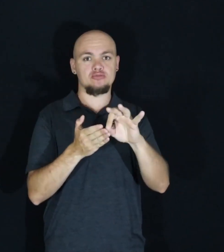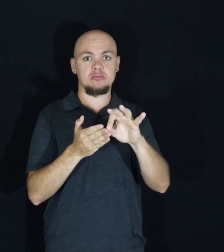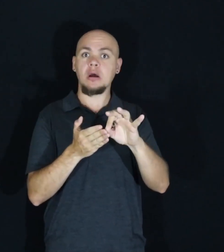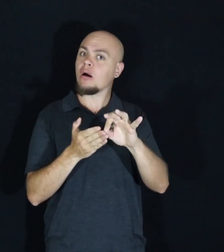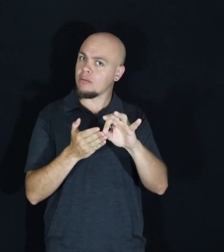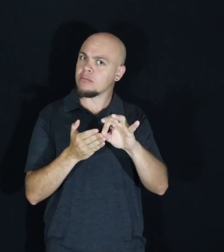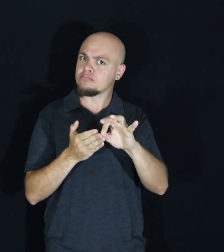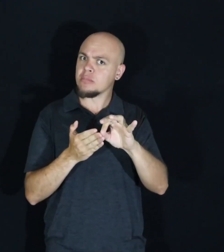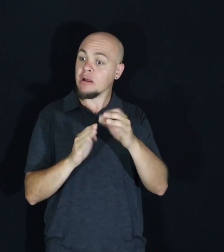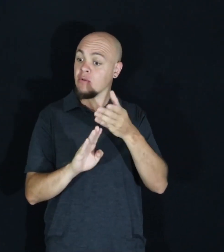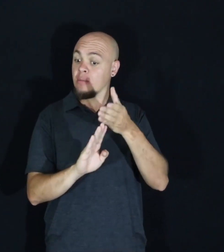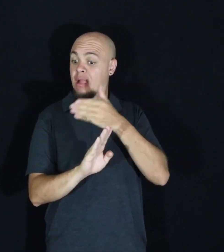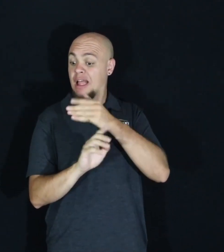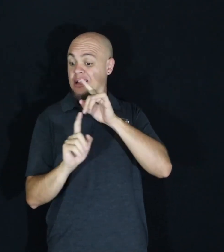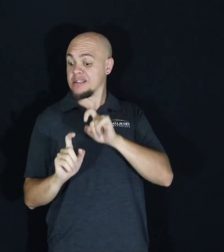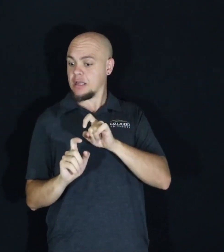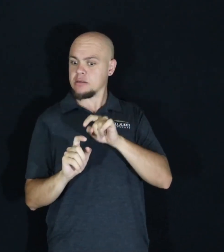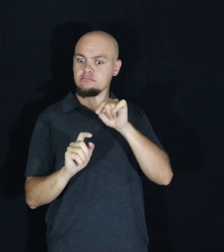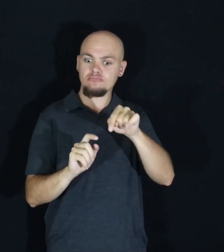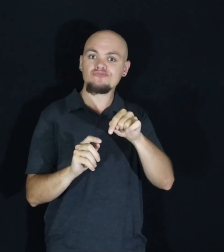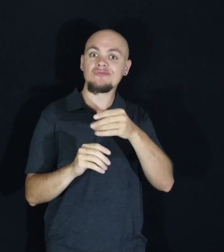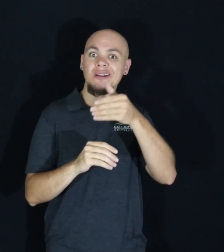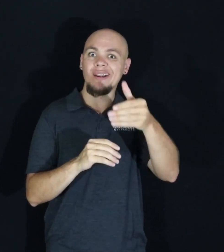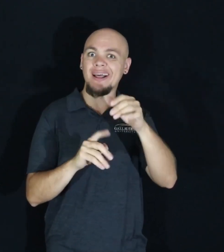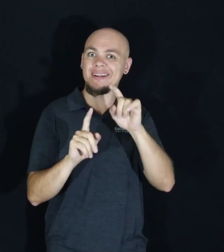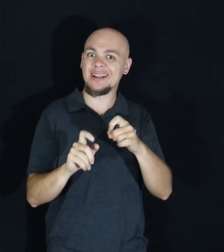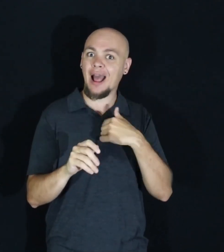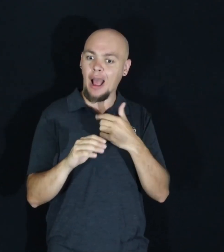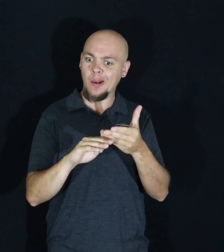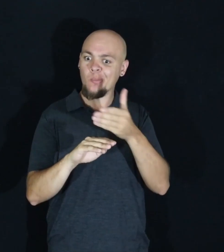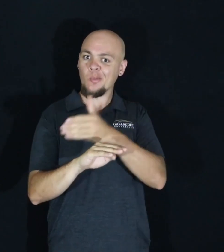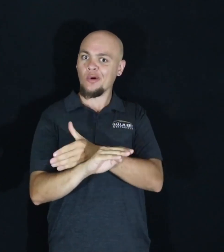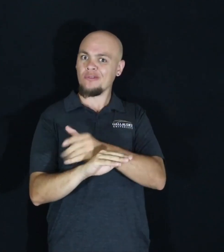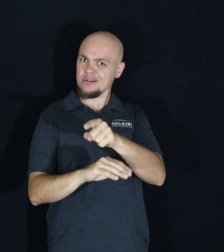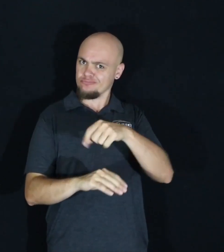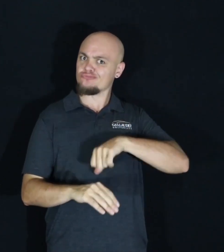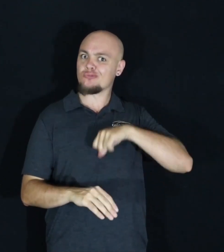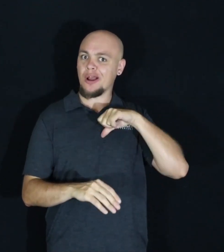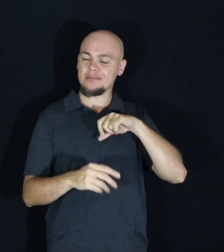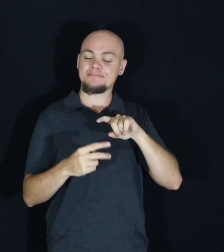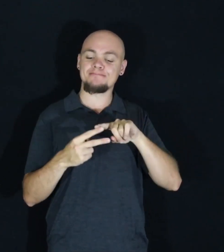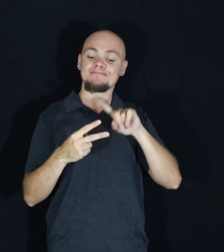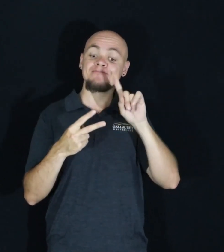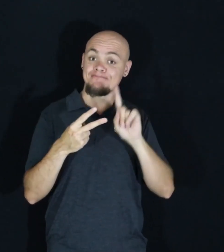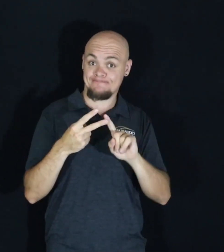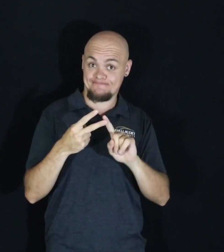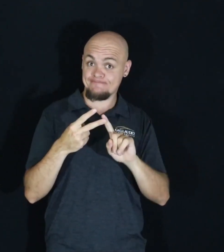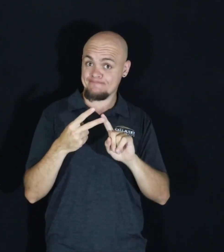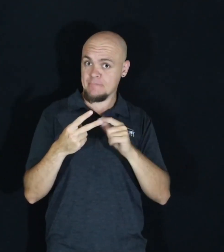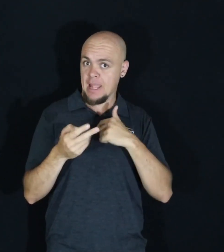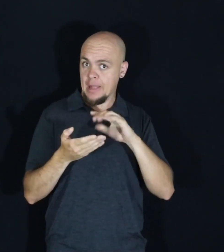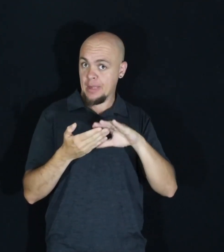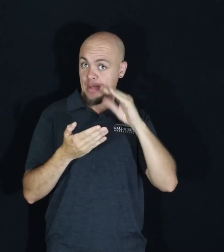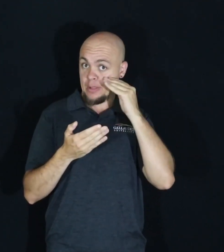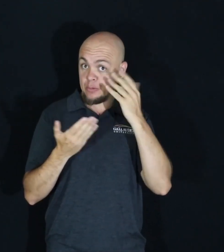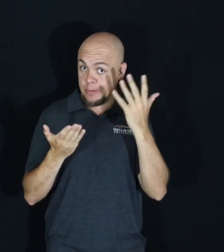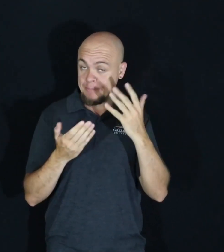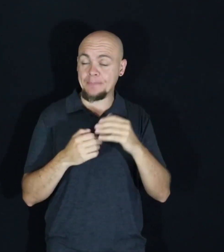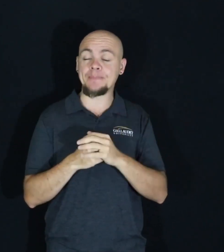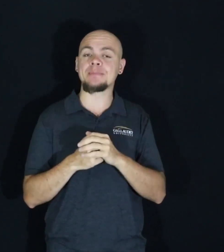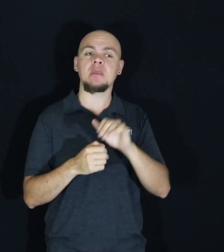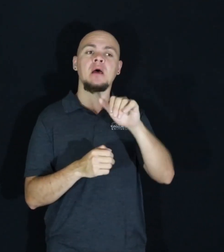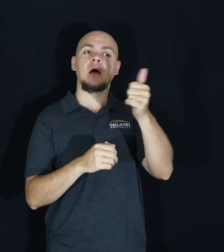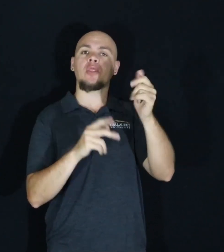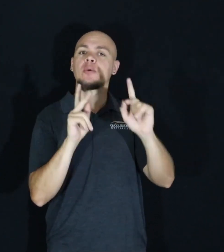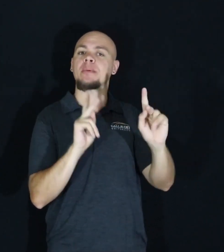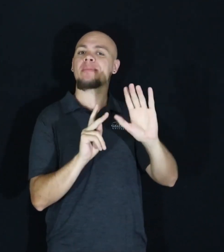score had increased from my last test, which is something to be proud of. Another thing that I have learned is to celebrate others'